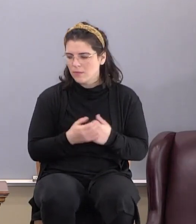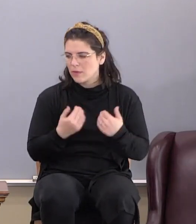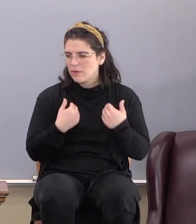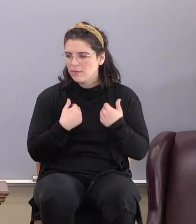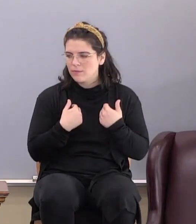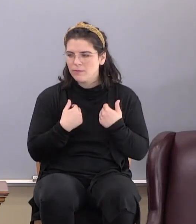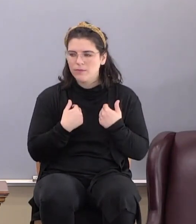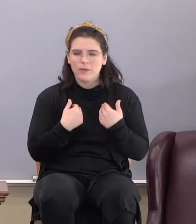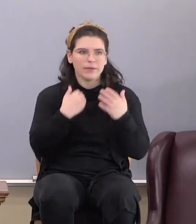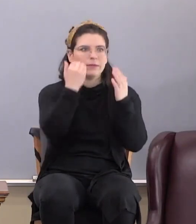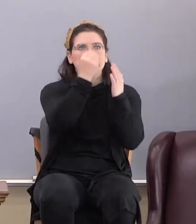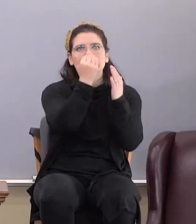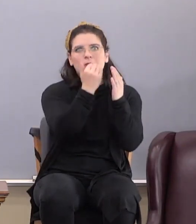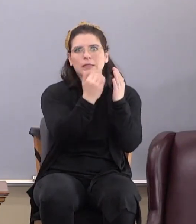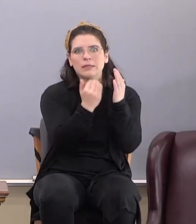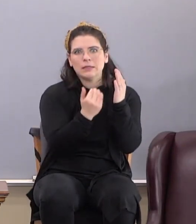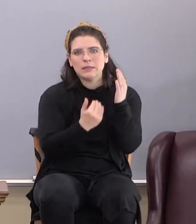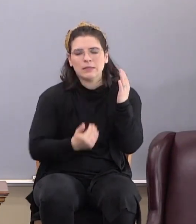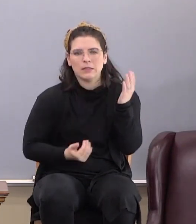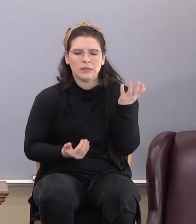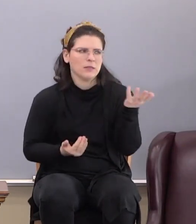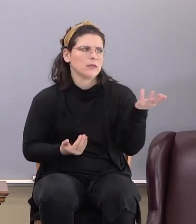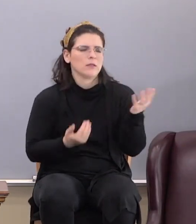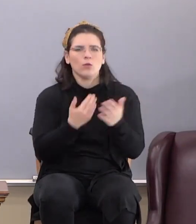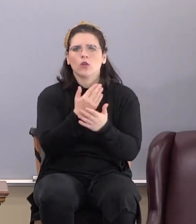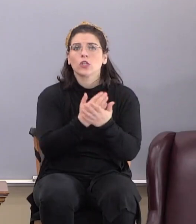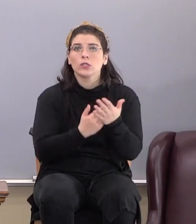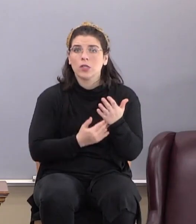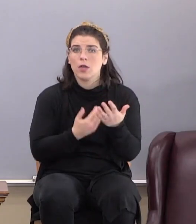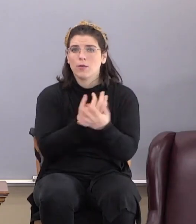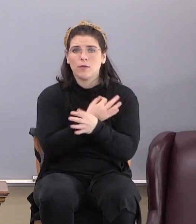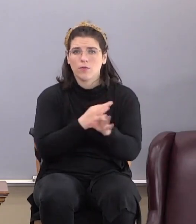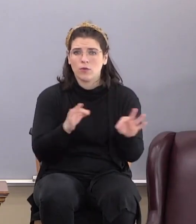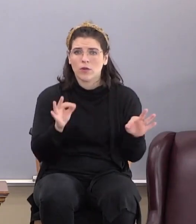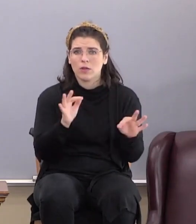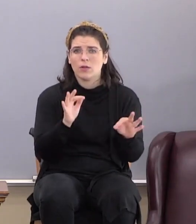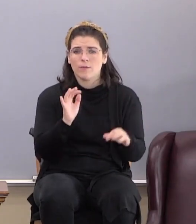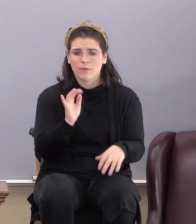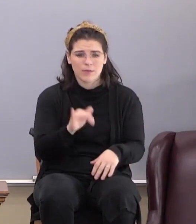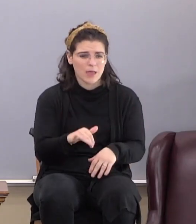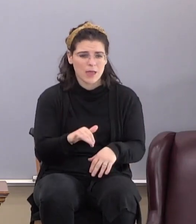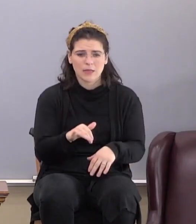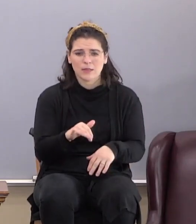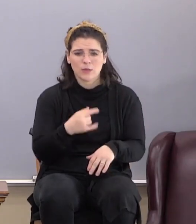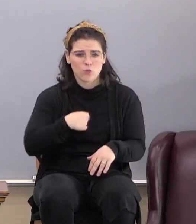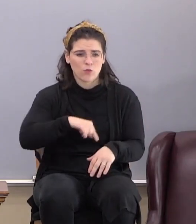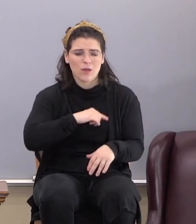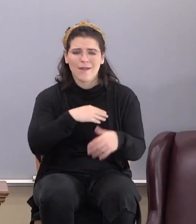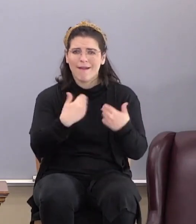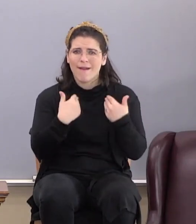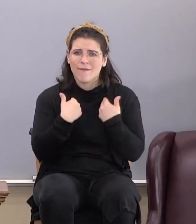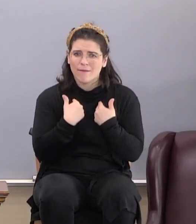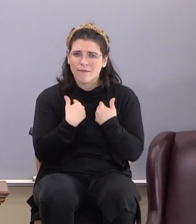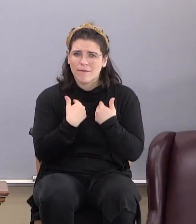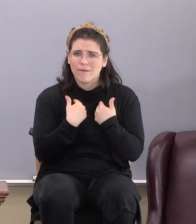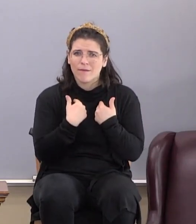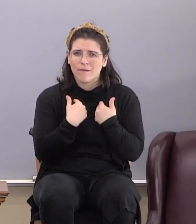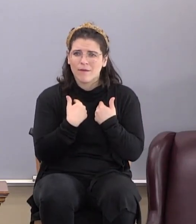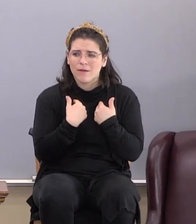I've got lists. What are some of the freedoms that we have?